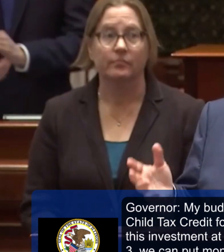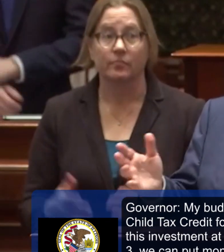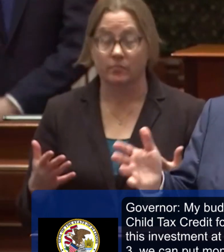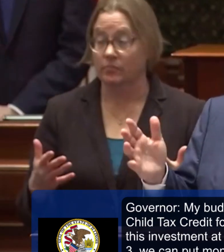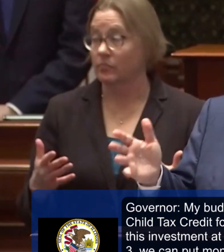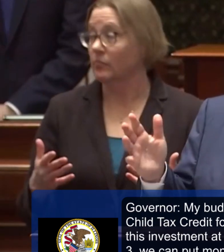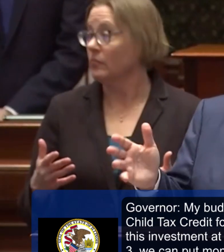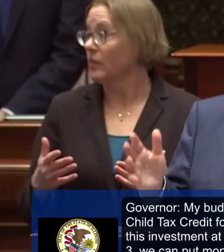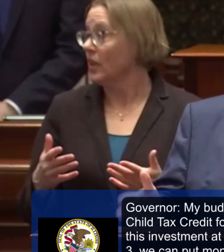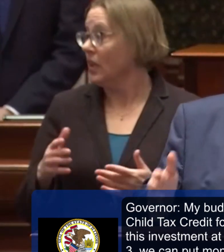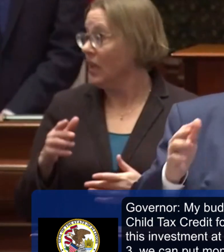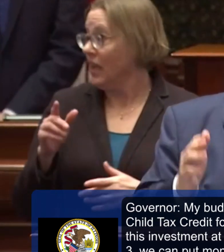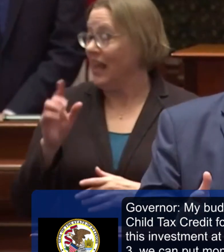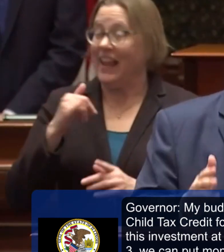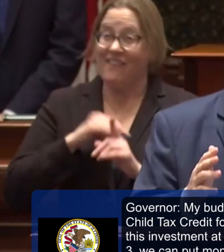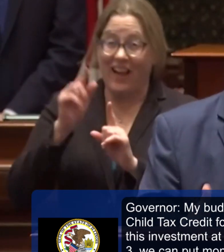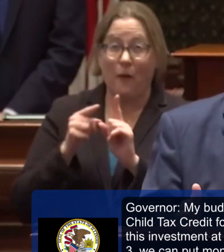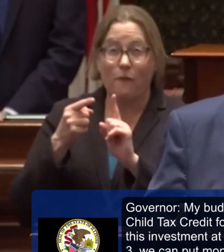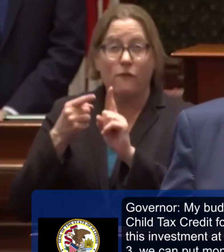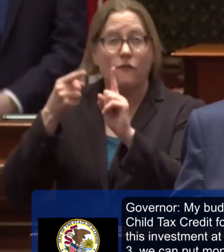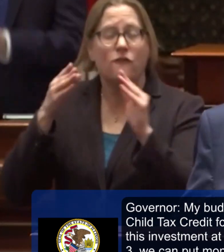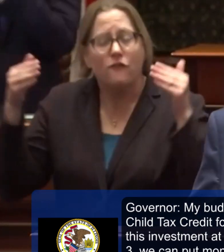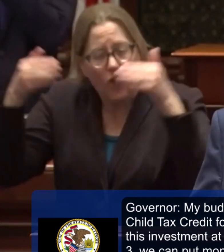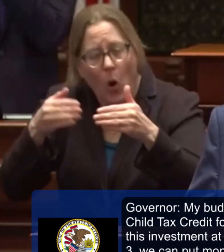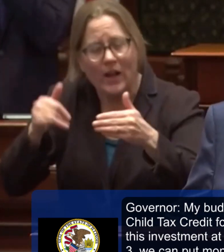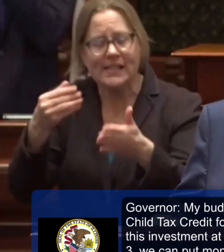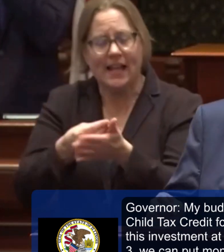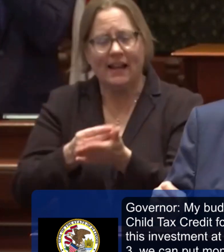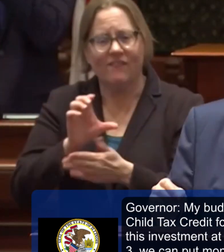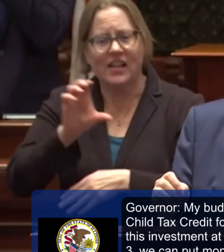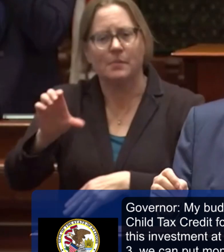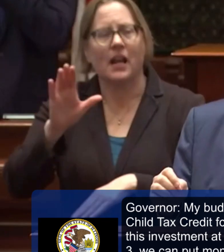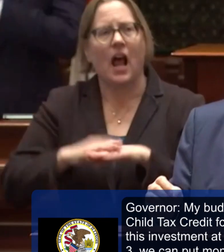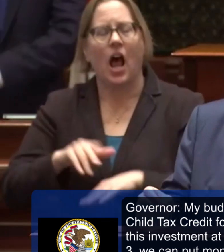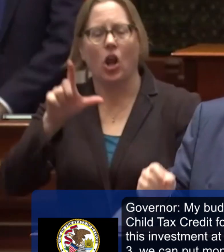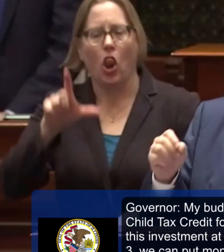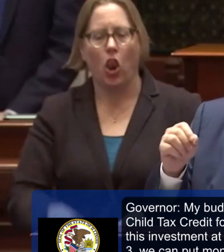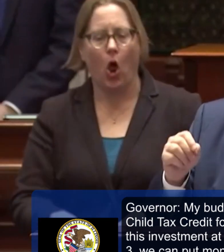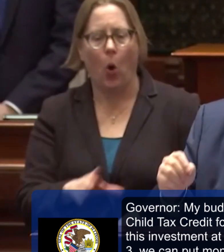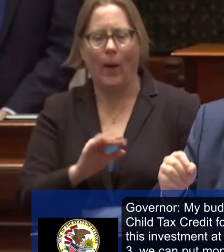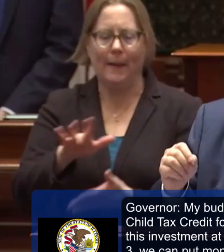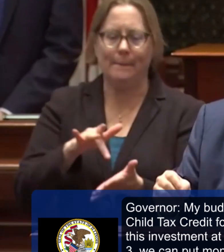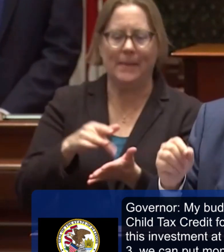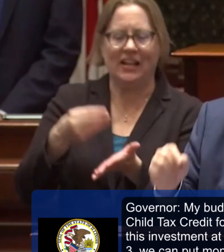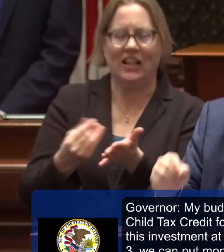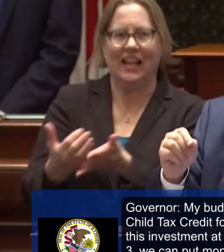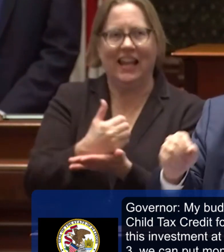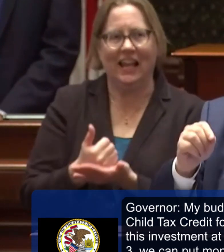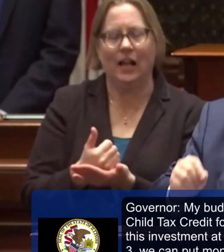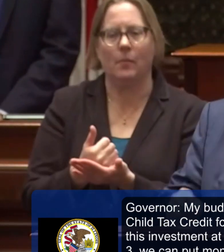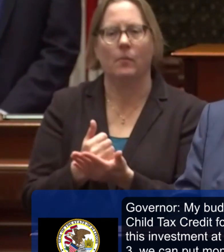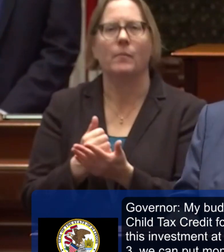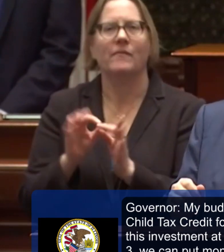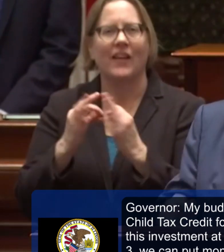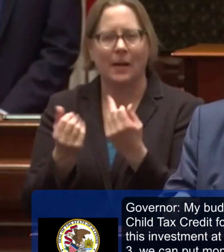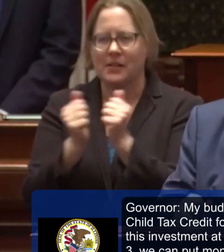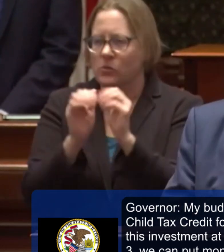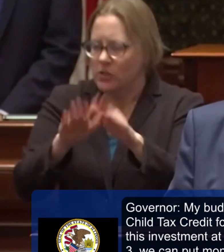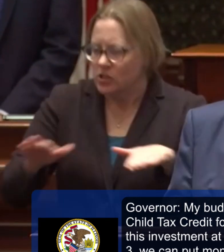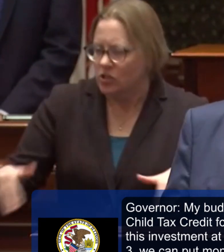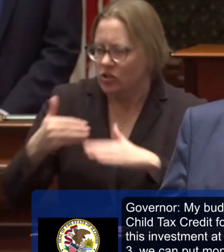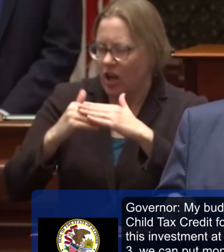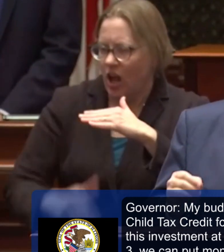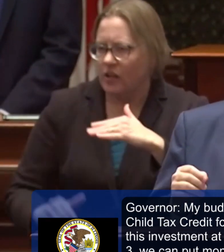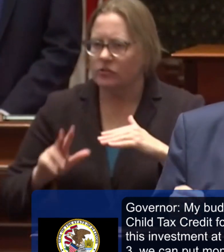By targeting this investment at low and middle income families with children under 3, we can put money back in the pockets of our